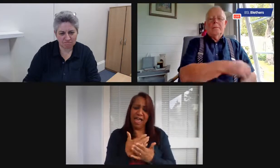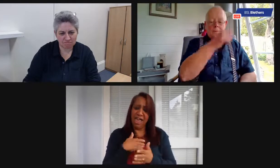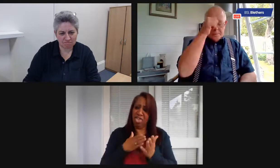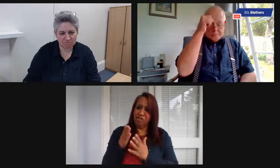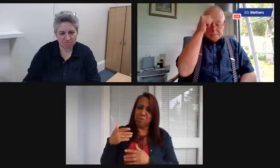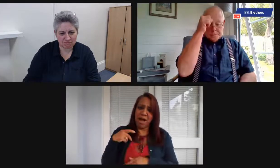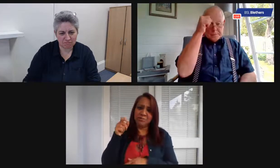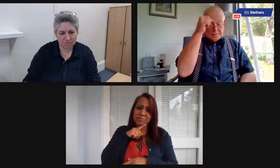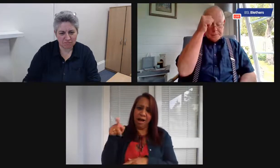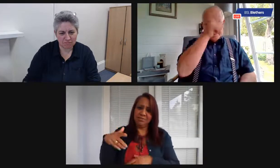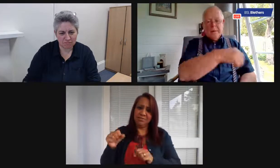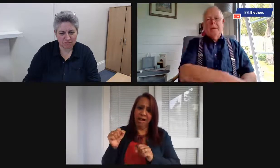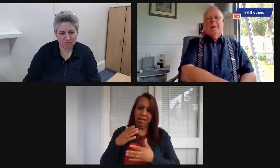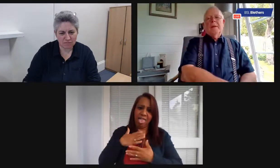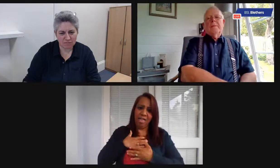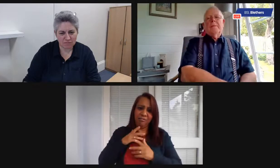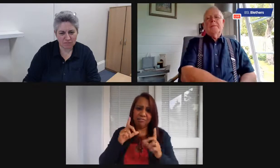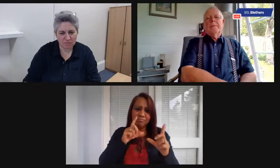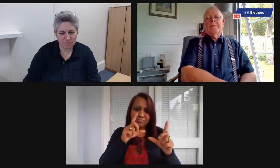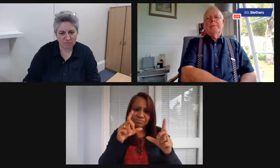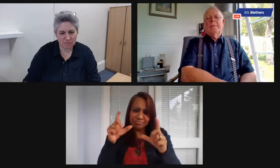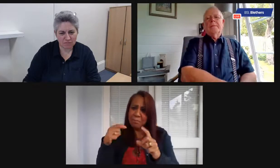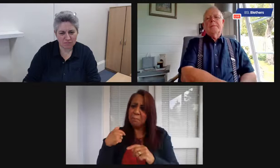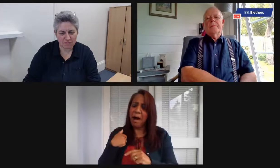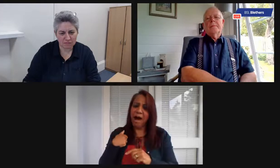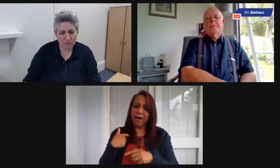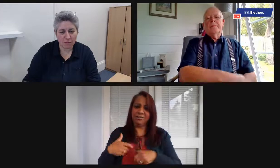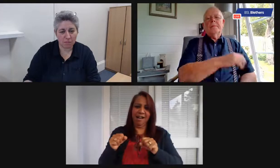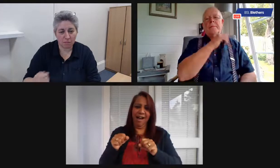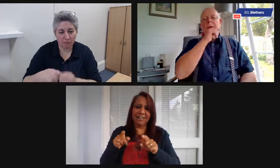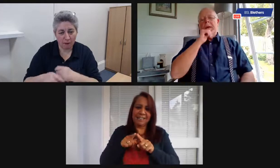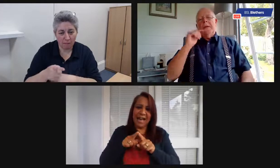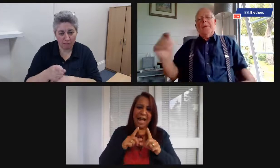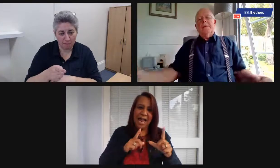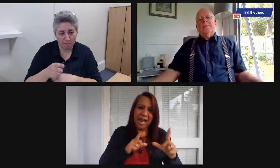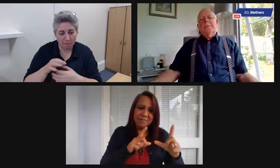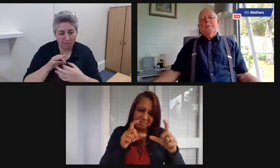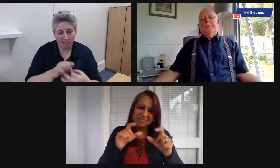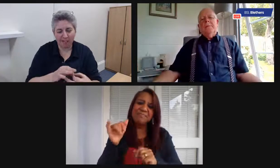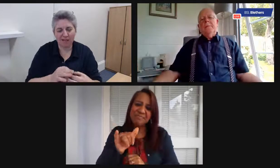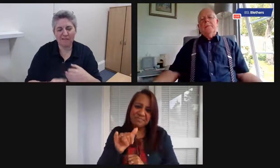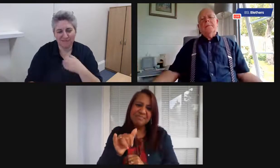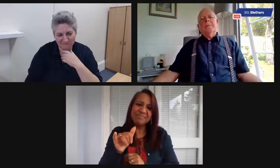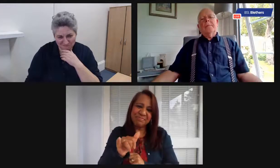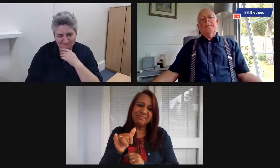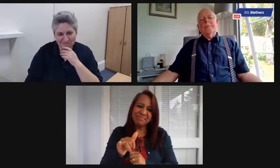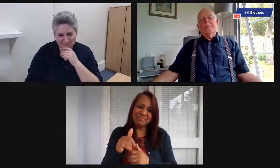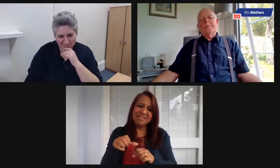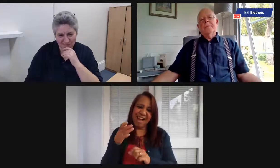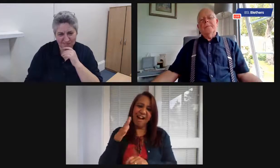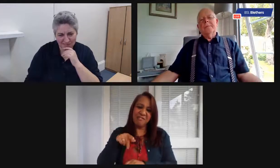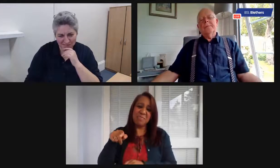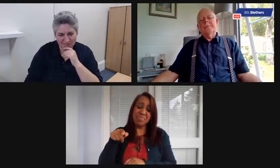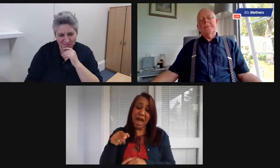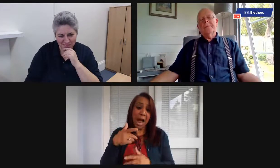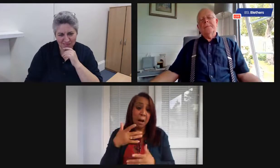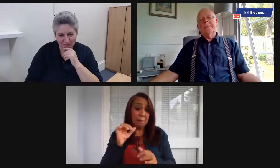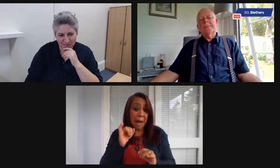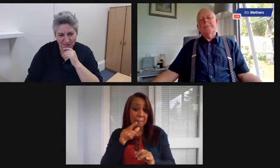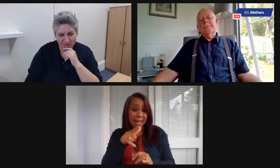home, and I was so shocked that this beautiful rich array of flowers just on my doorstep. So I went home,